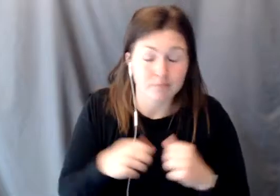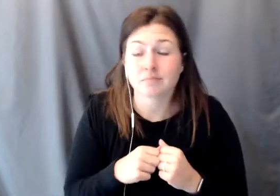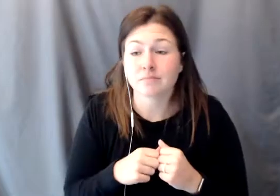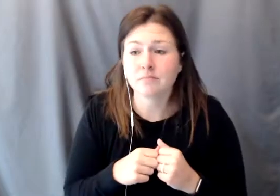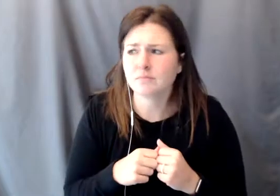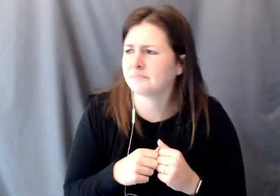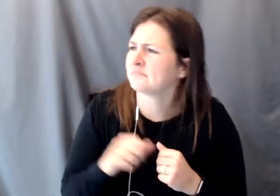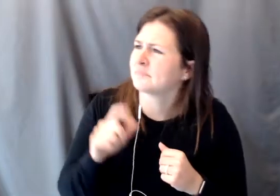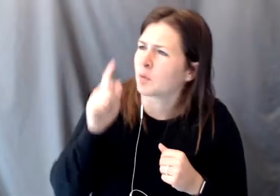2018,